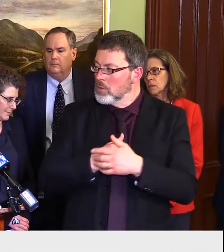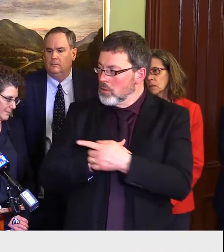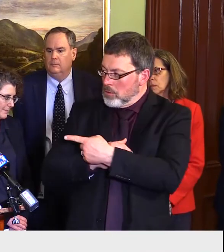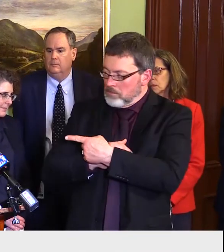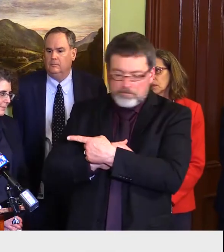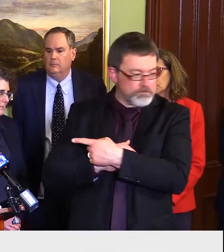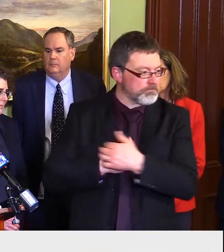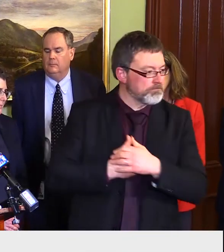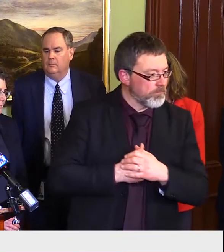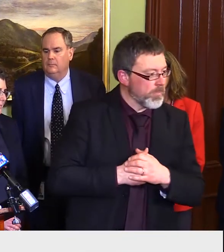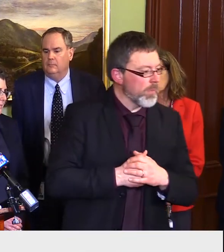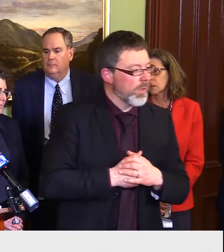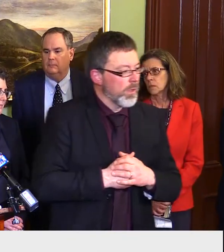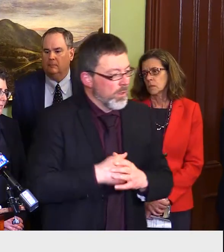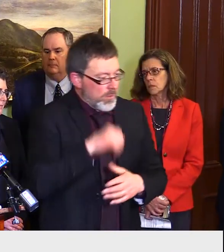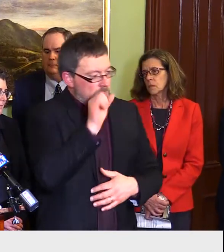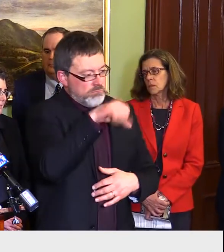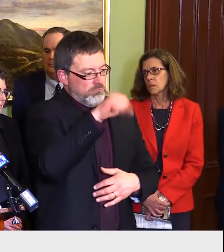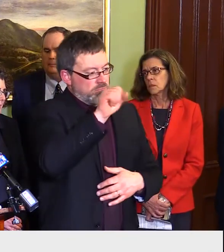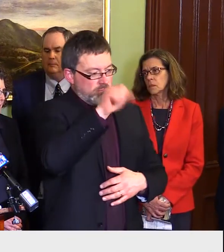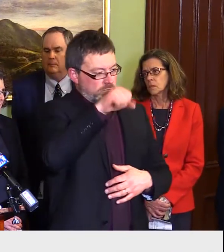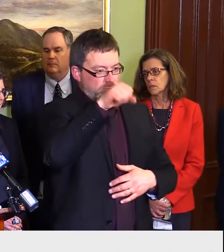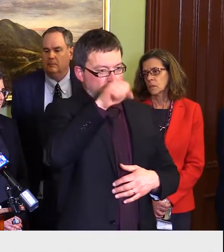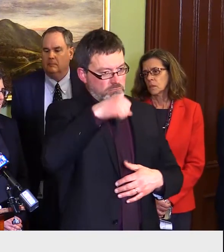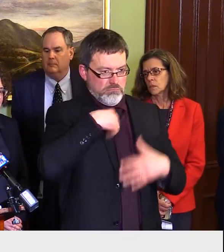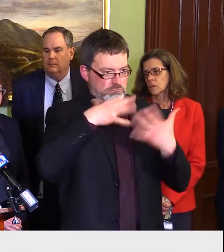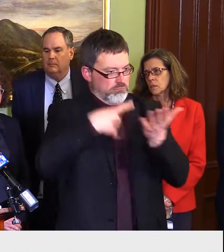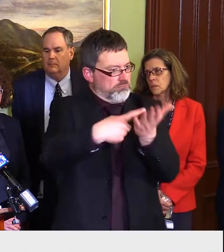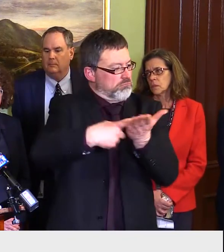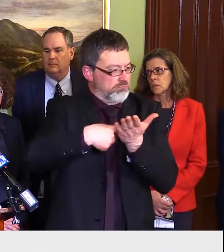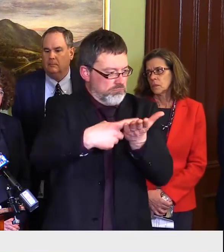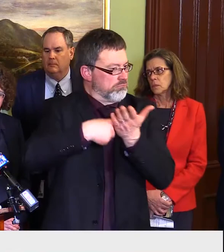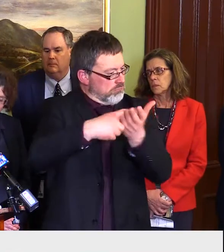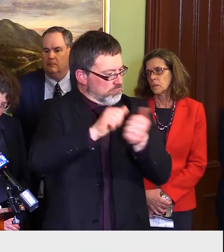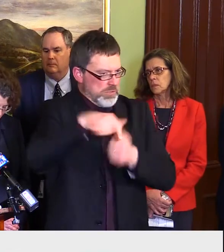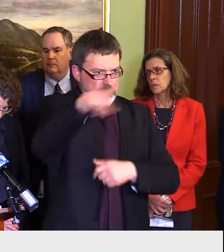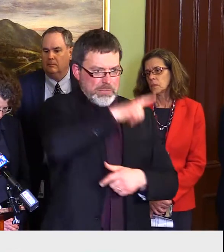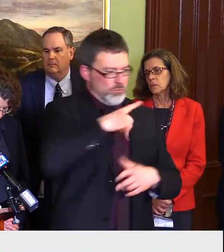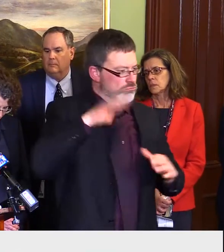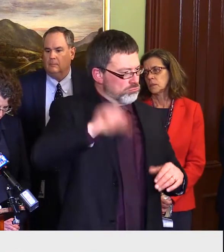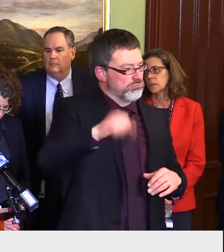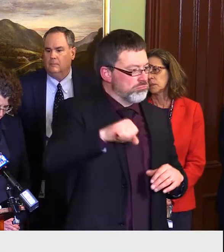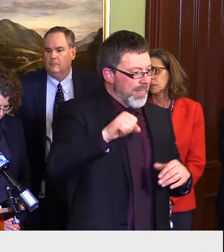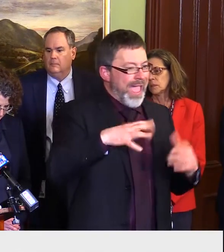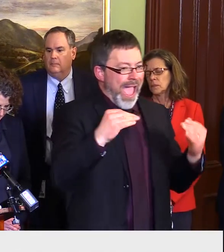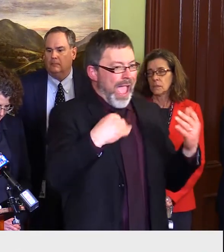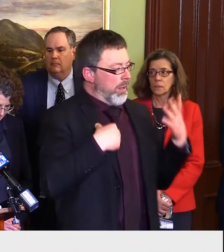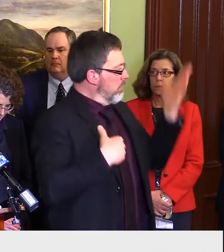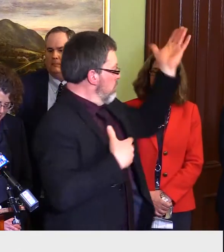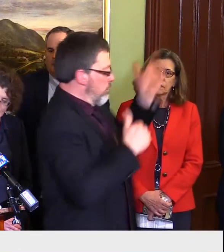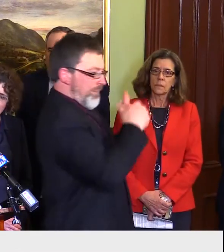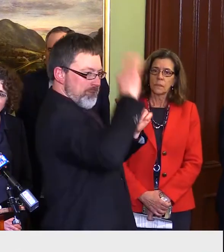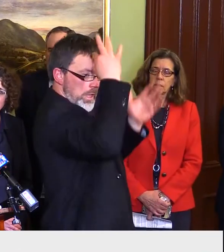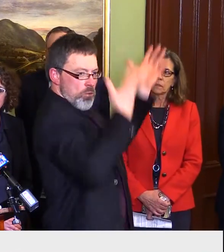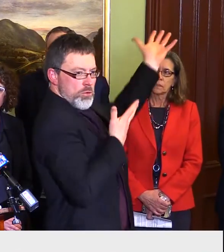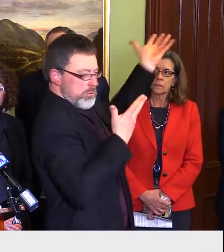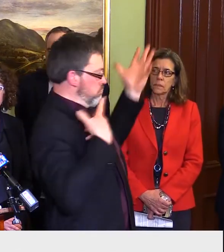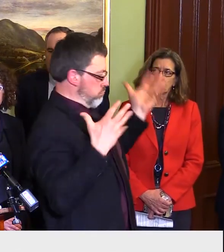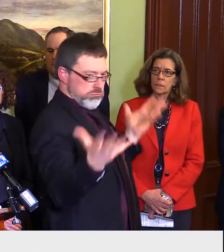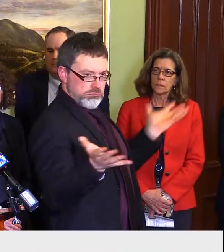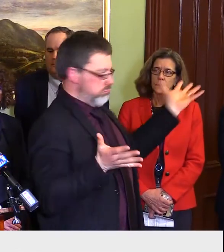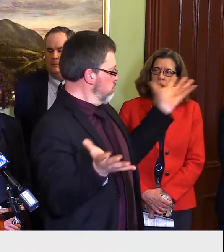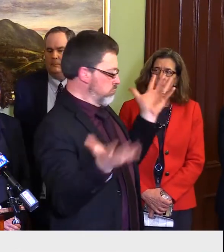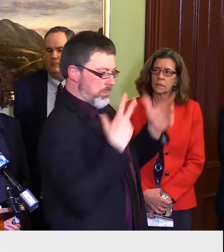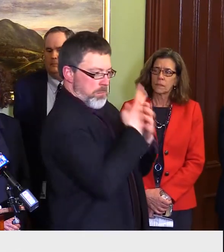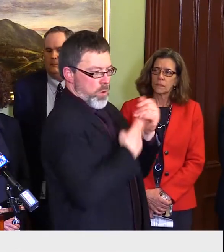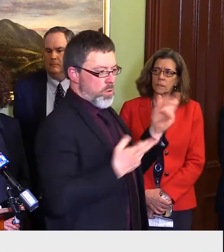with their declaration, if they're successful with the House, and I'm not sure about the Senate at that point,